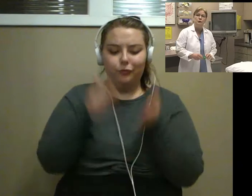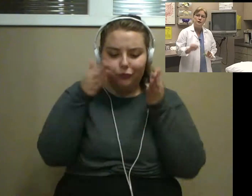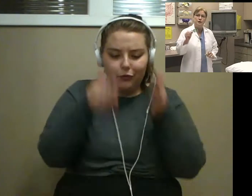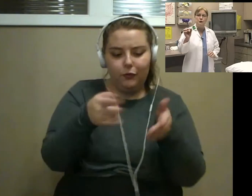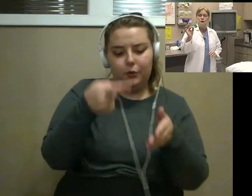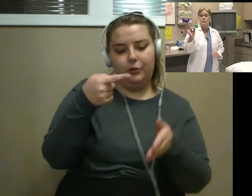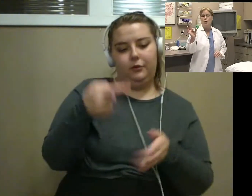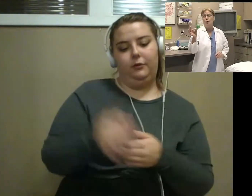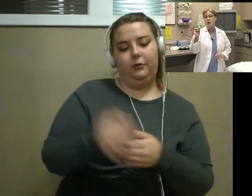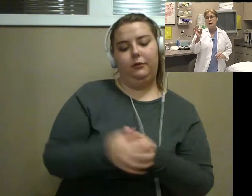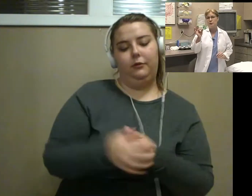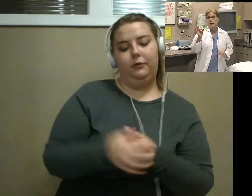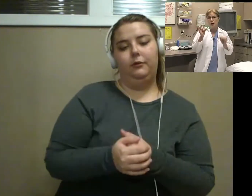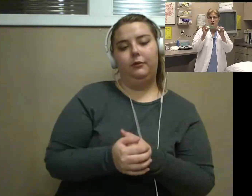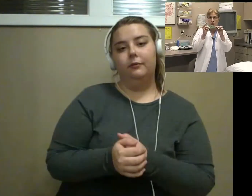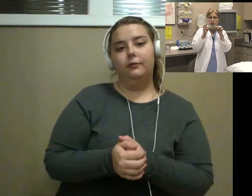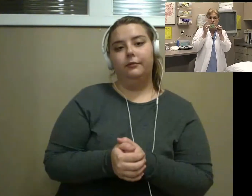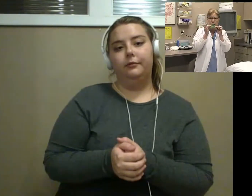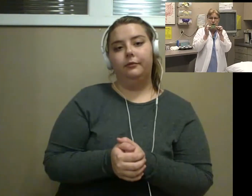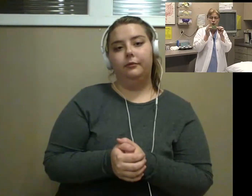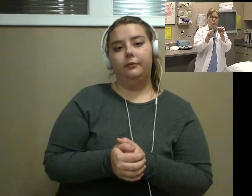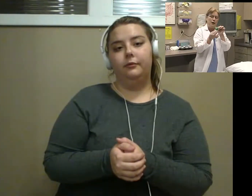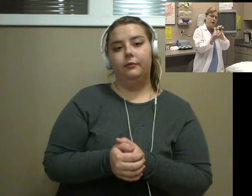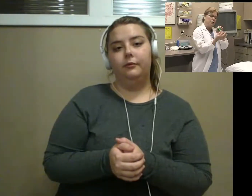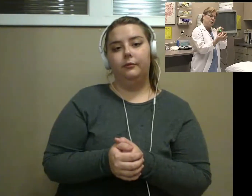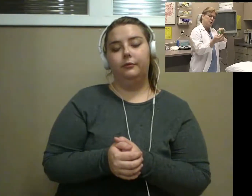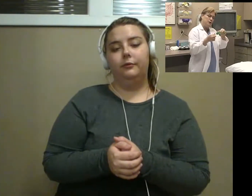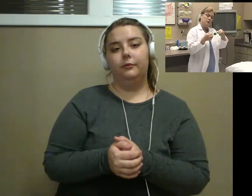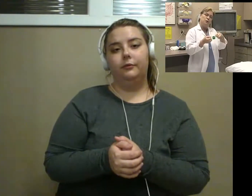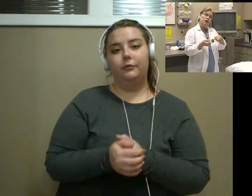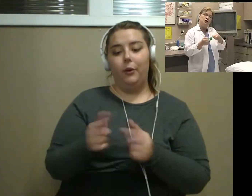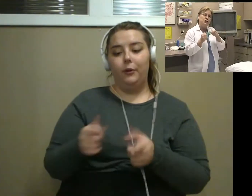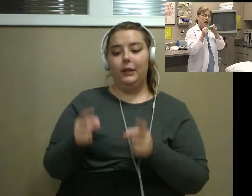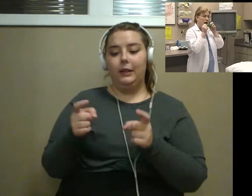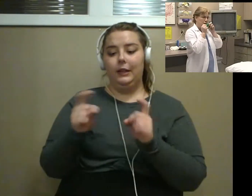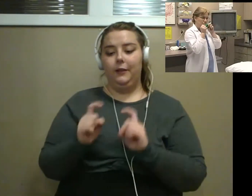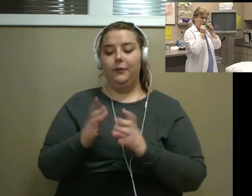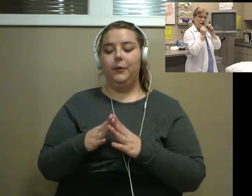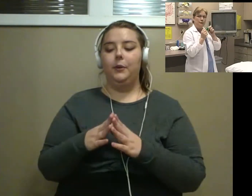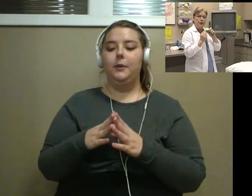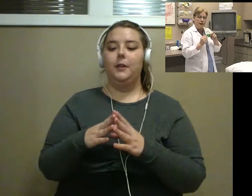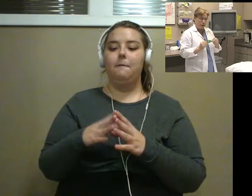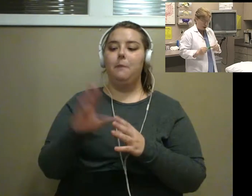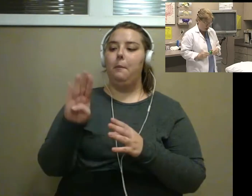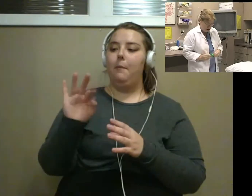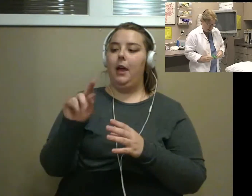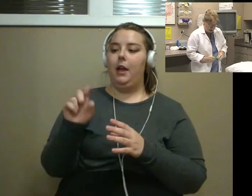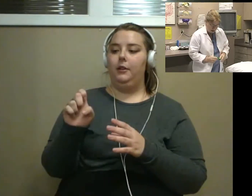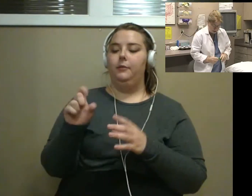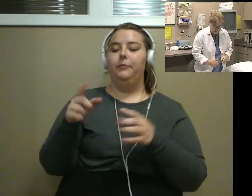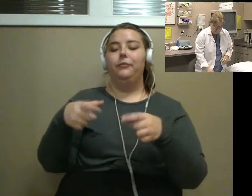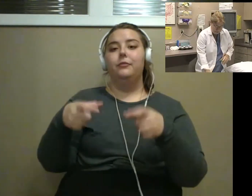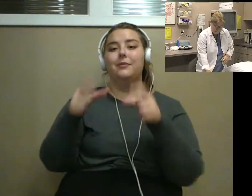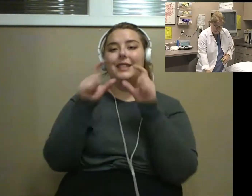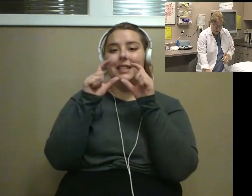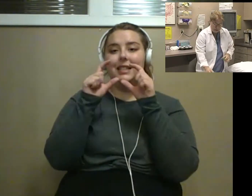have you insert a small bite block like this into your mouth, which you just gently bite with your